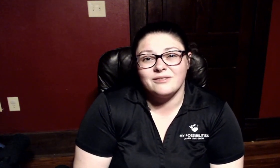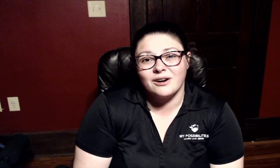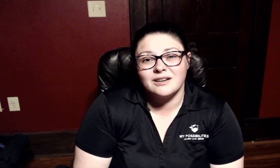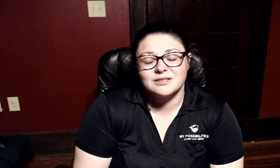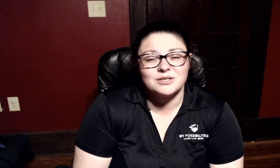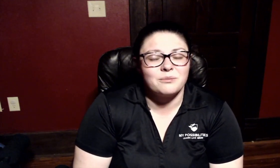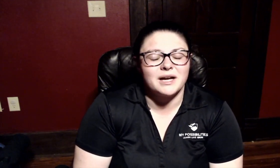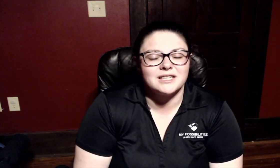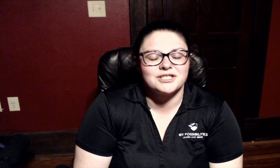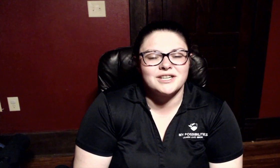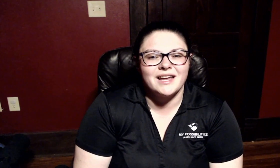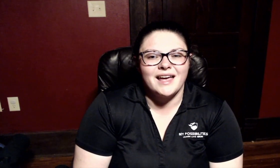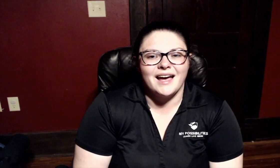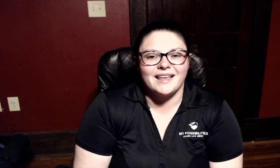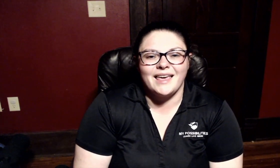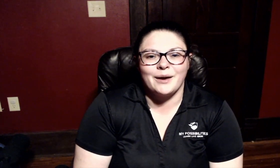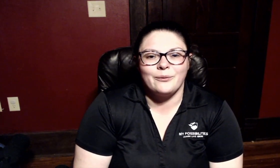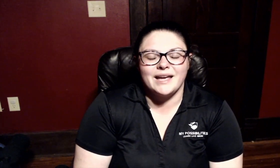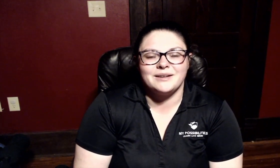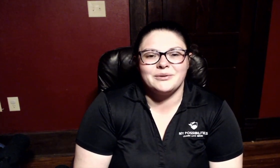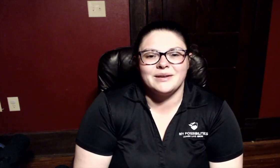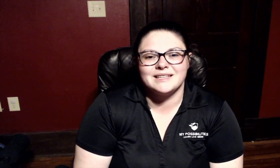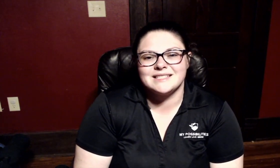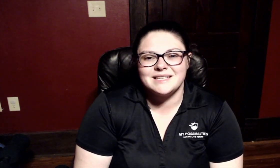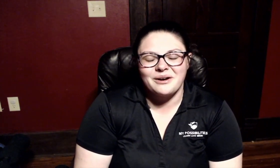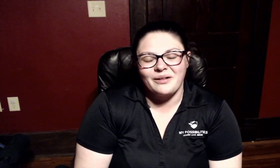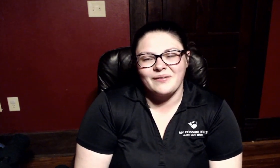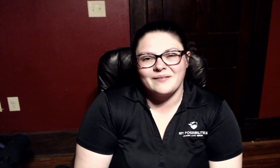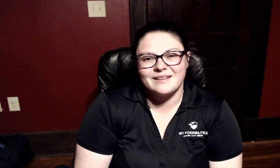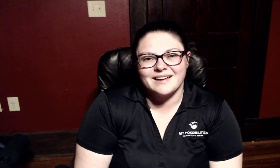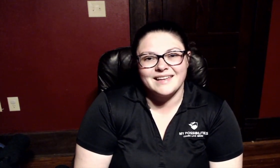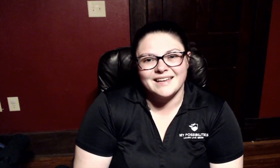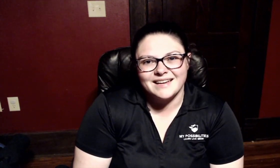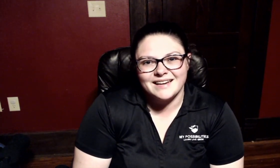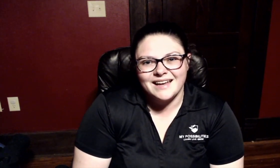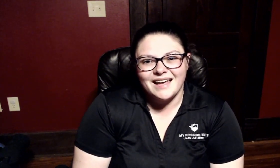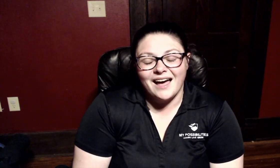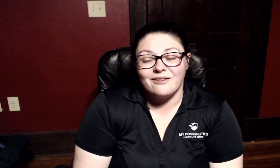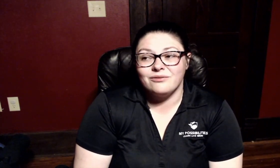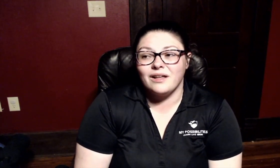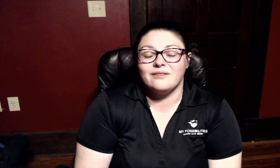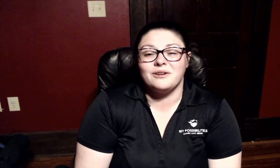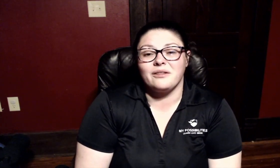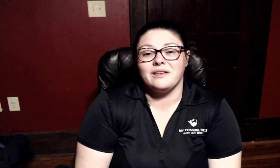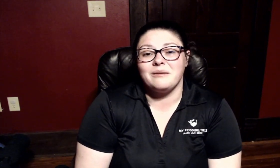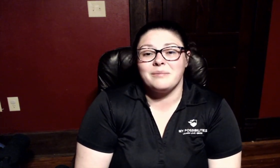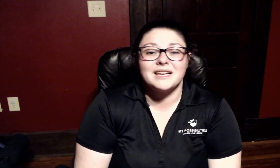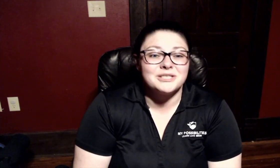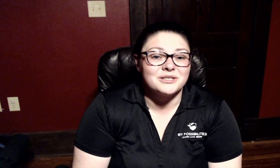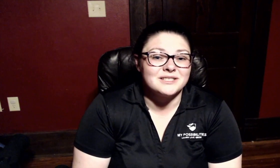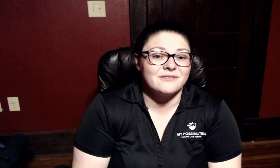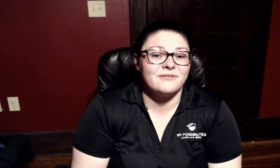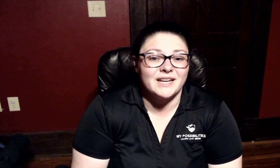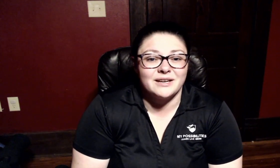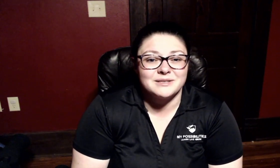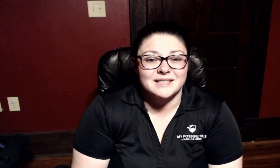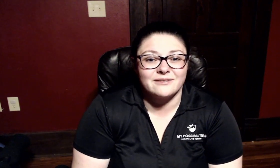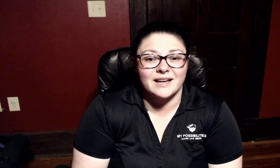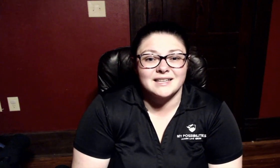y'all so much. I can't wait to get to see y'all again. I've loved all the pictures and videos that I've gotten to see